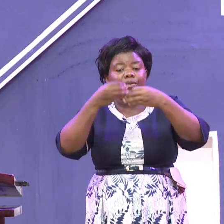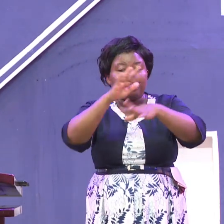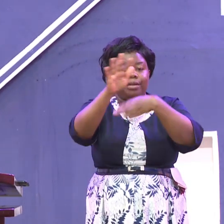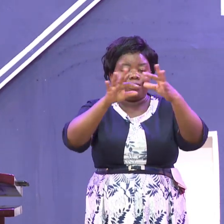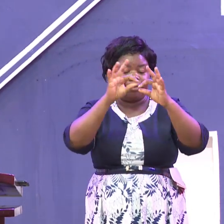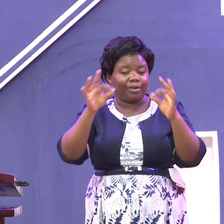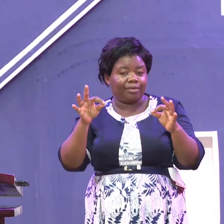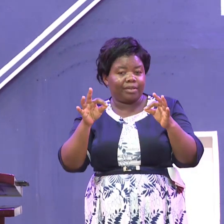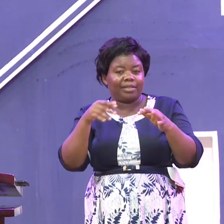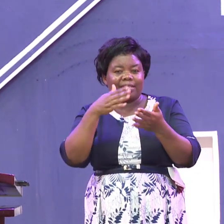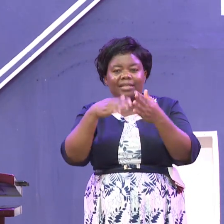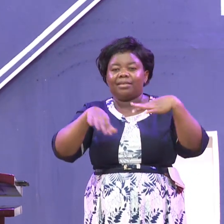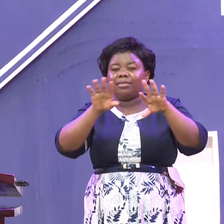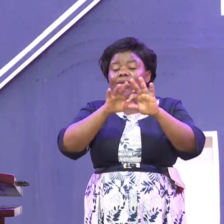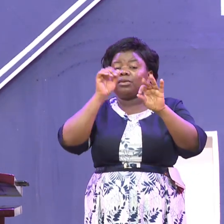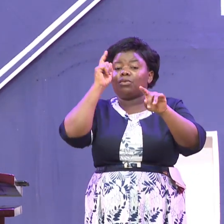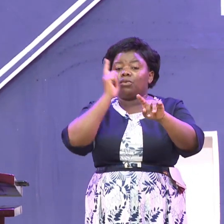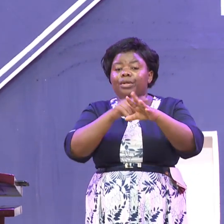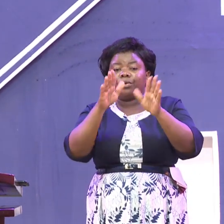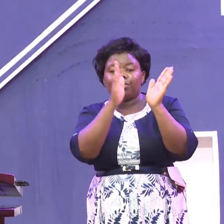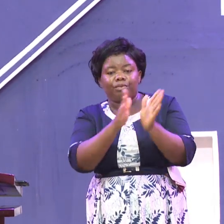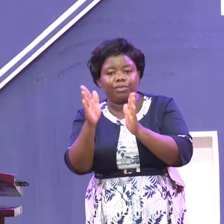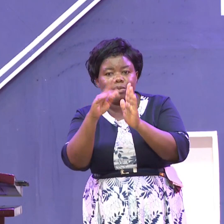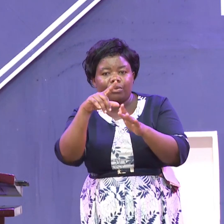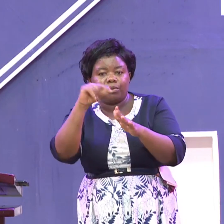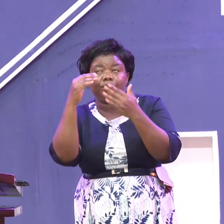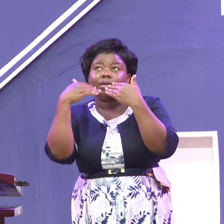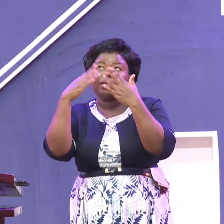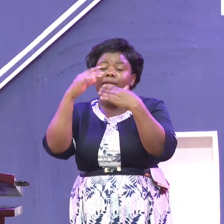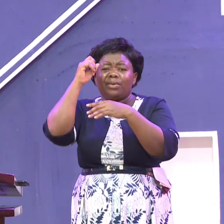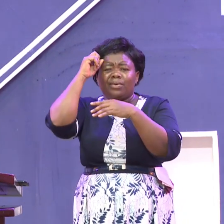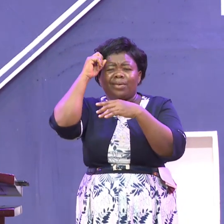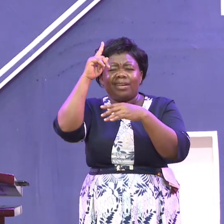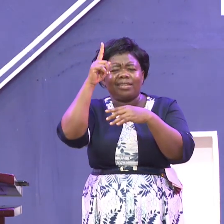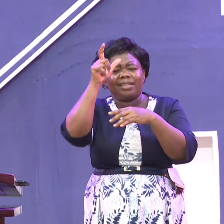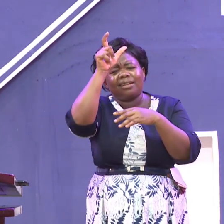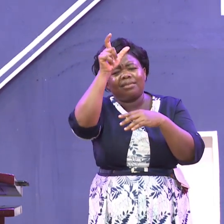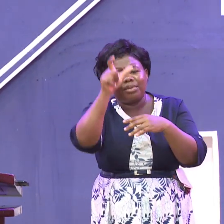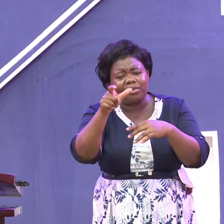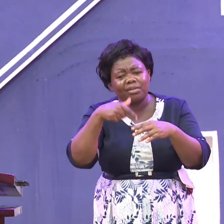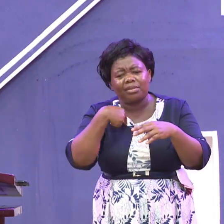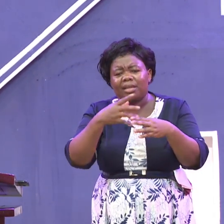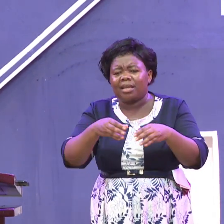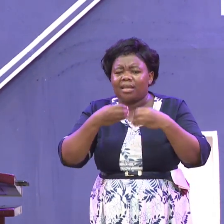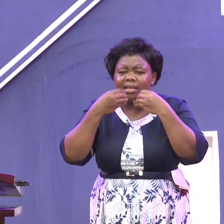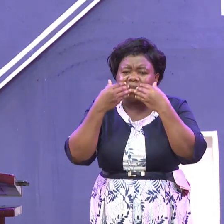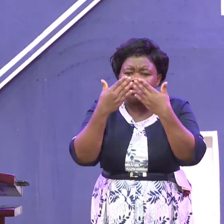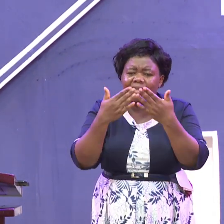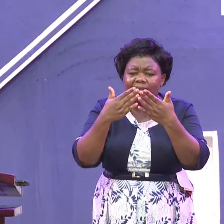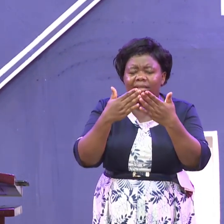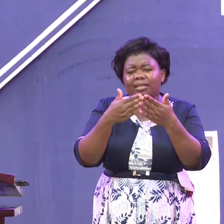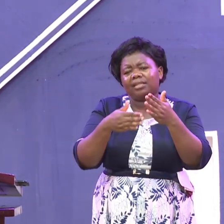nnyo bw'oba weteekateeka ng'ogenda kwebaza otegeere gw'ogenda okwebaza gwa mu kiti ki